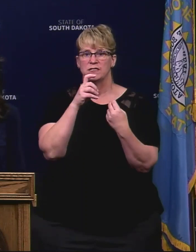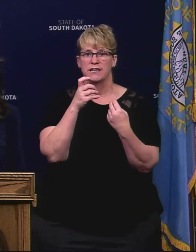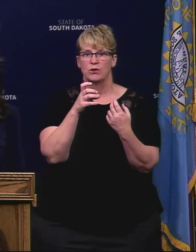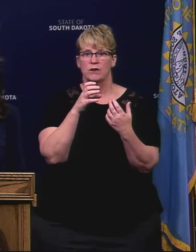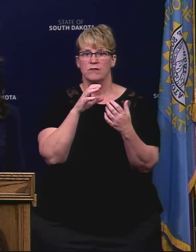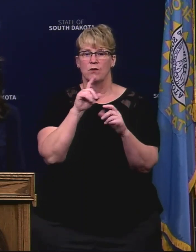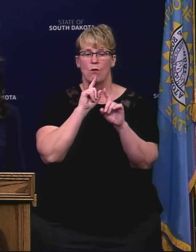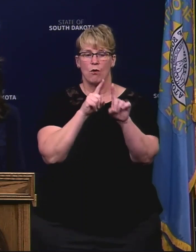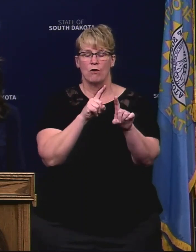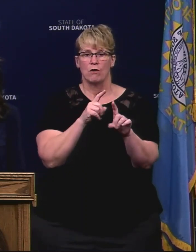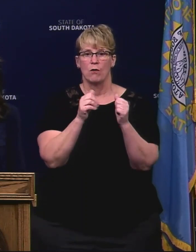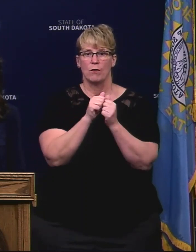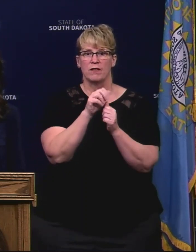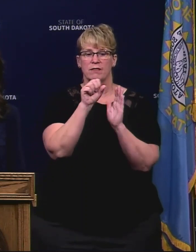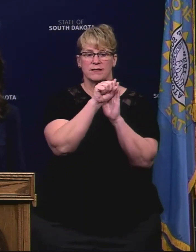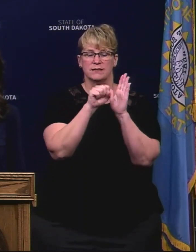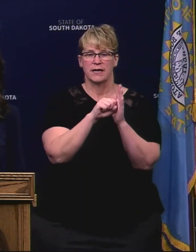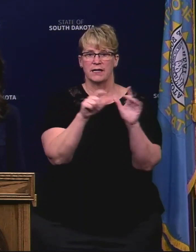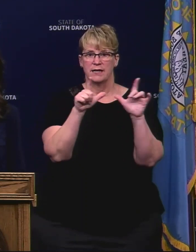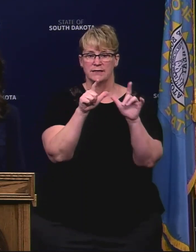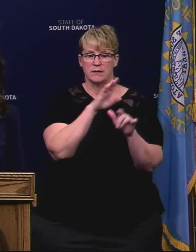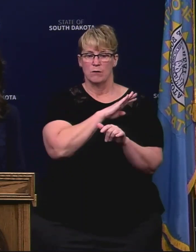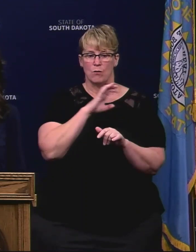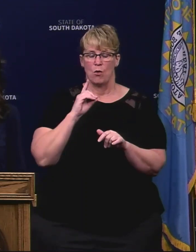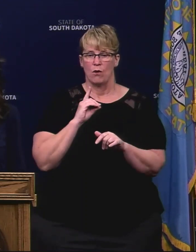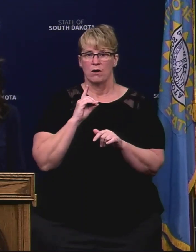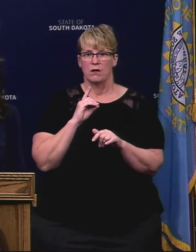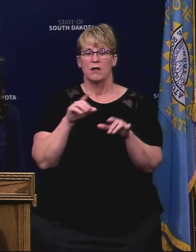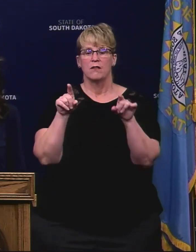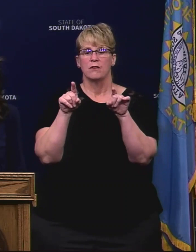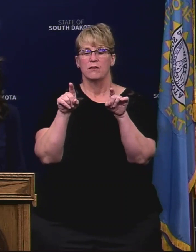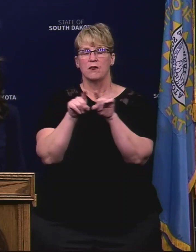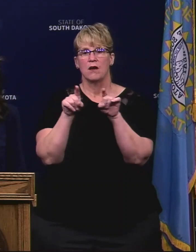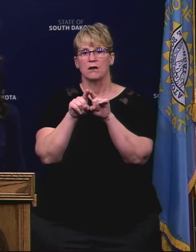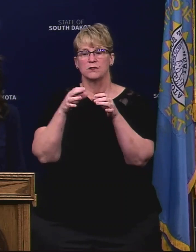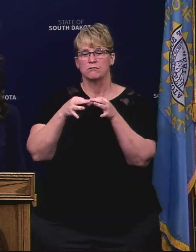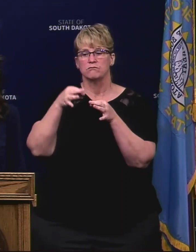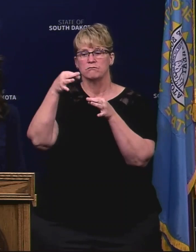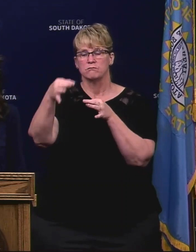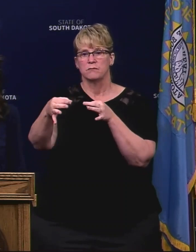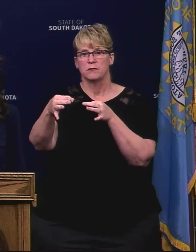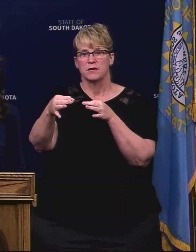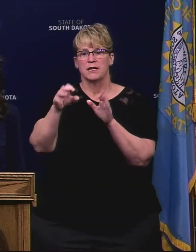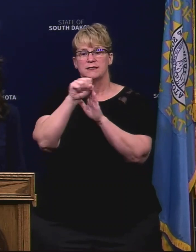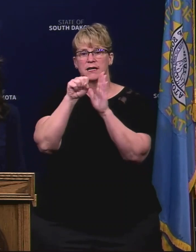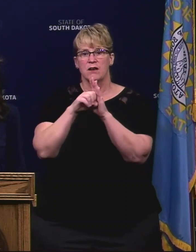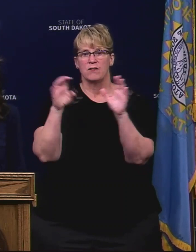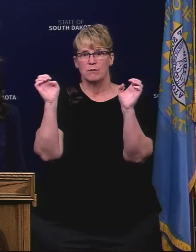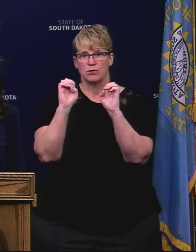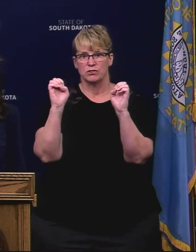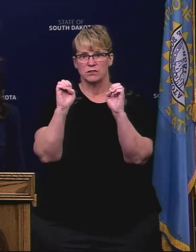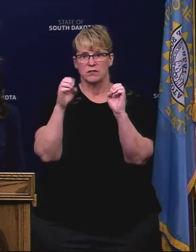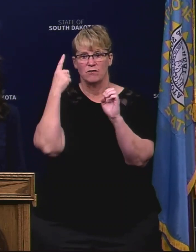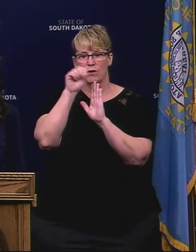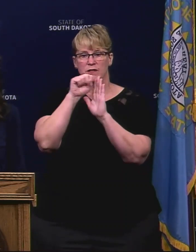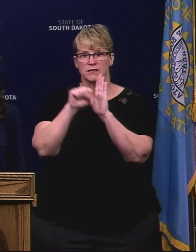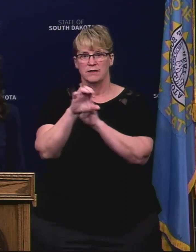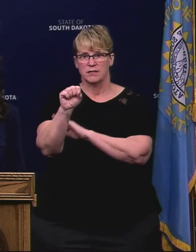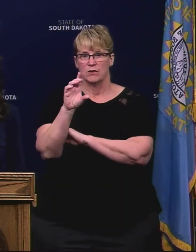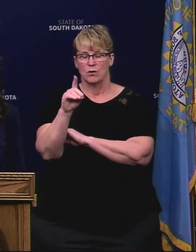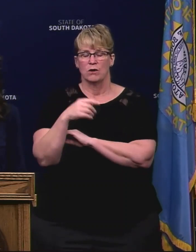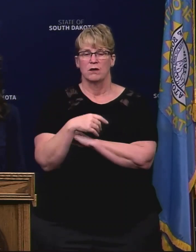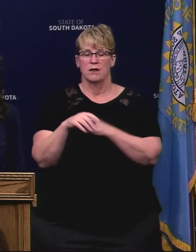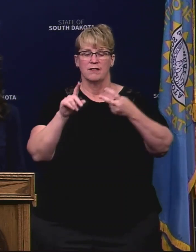state licensing boards, and the other one that is extending our state of emergency for the state of South Dakota. That second executive